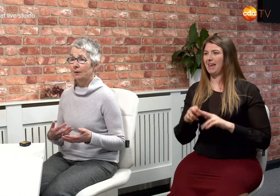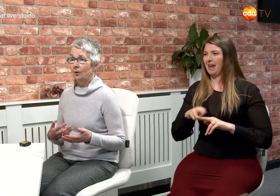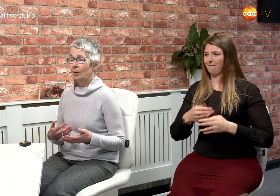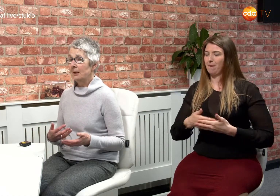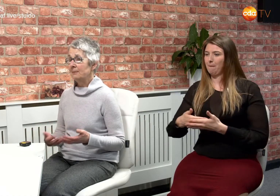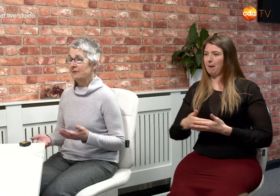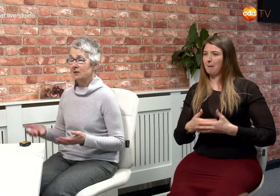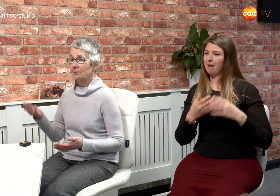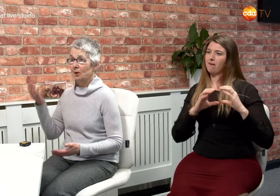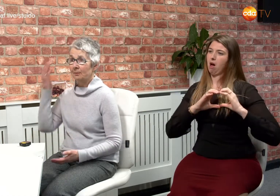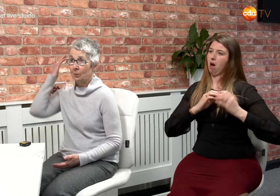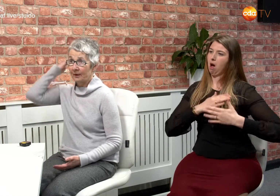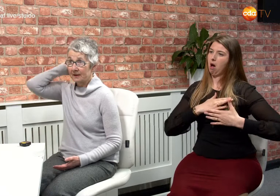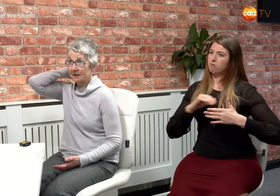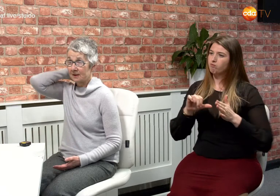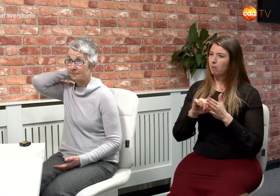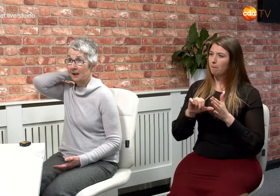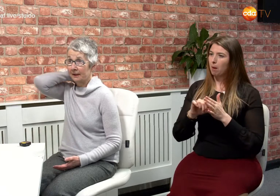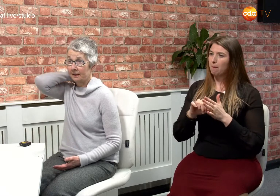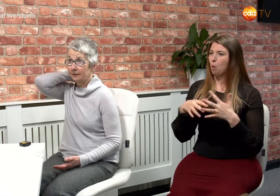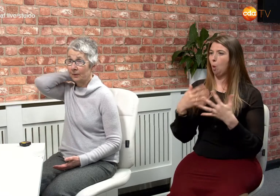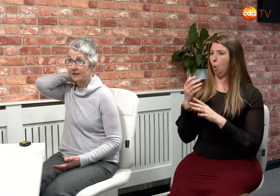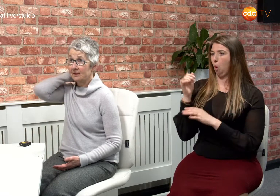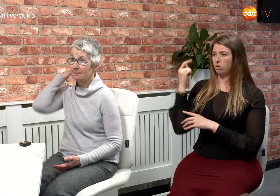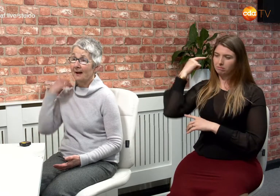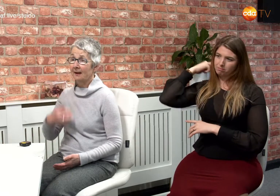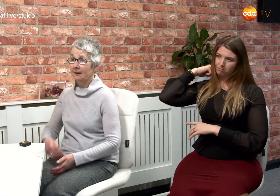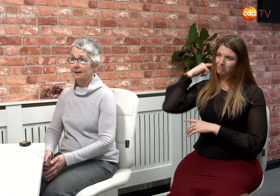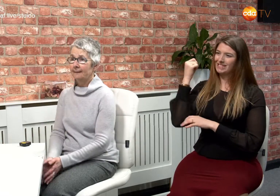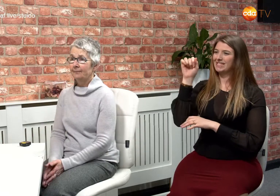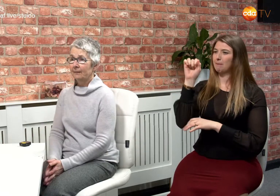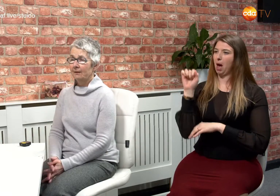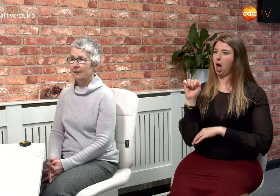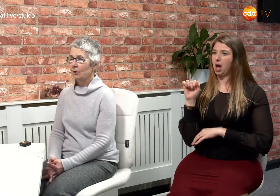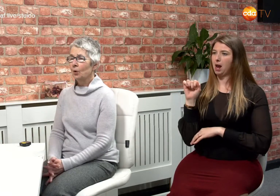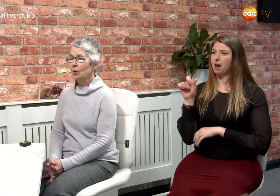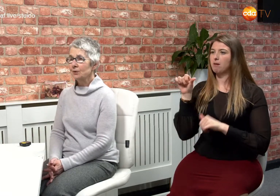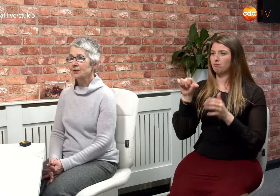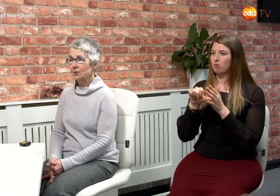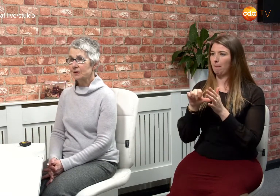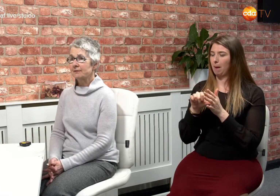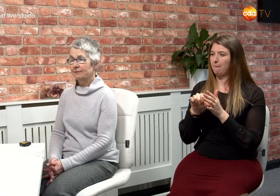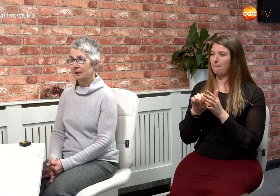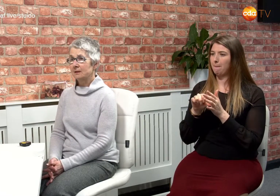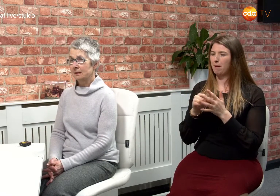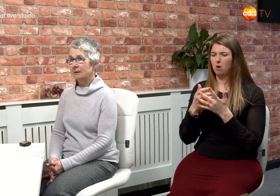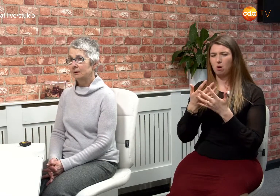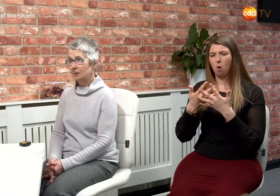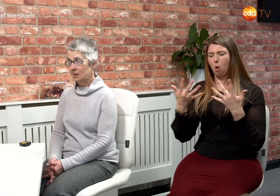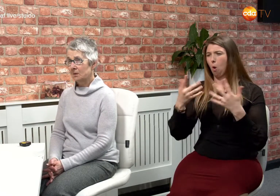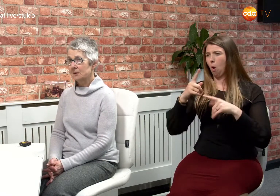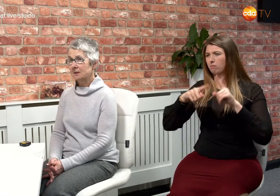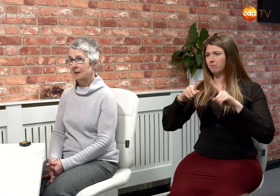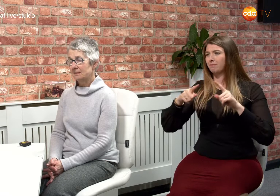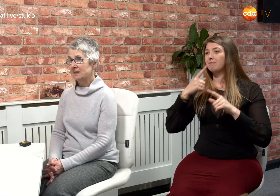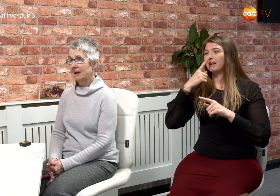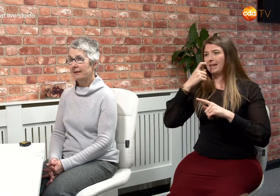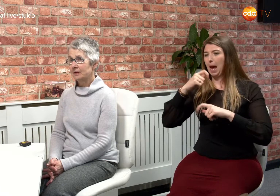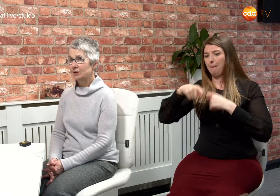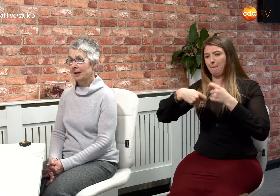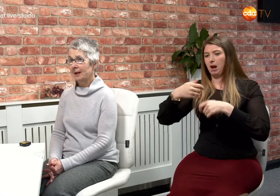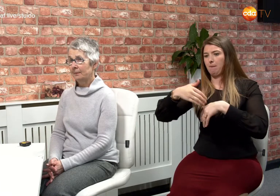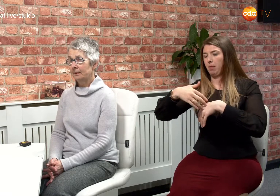problem, or maybe there's a problem with its spine, with its back. There are all sorts of things that can cause